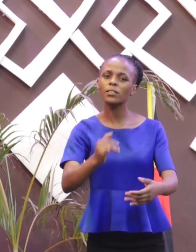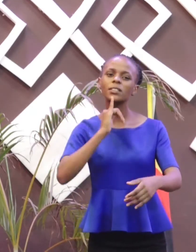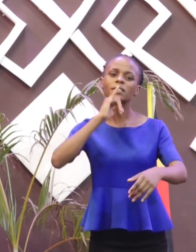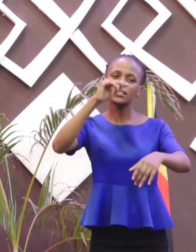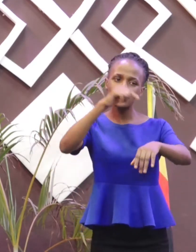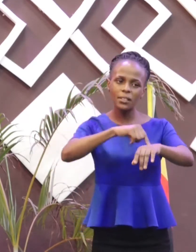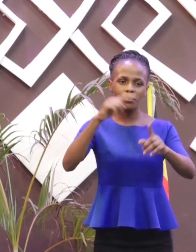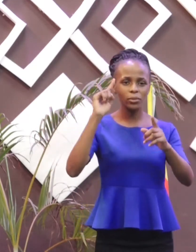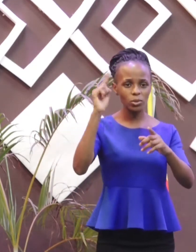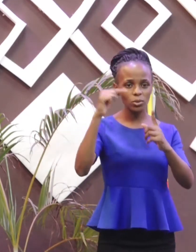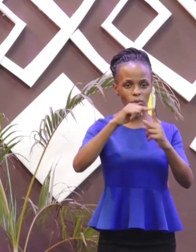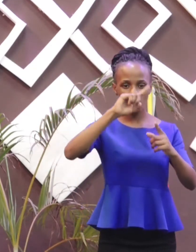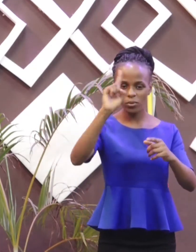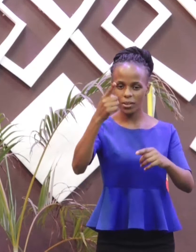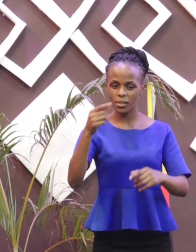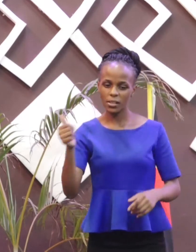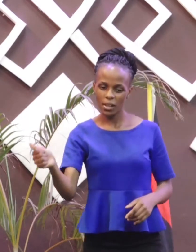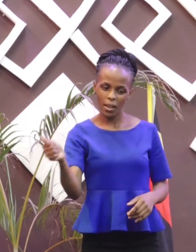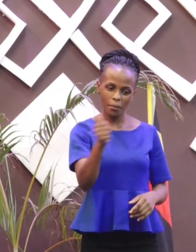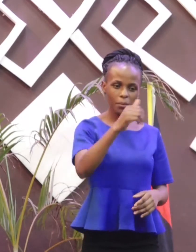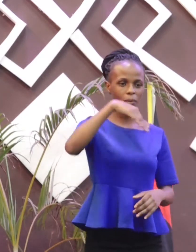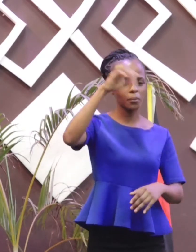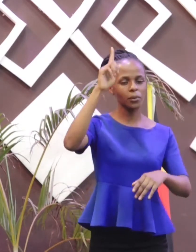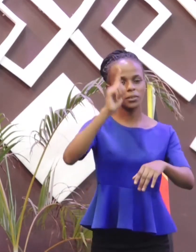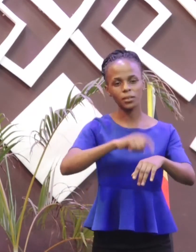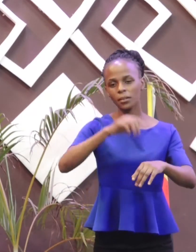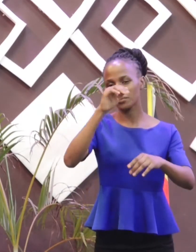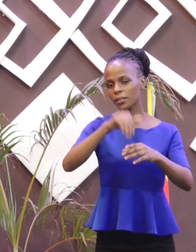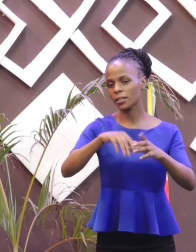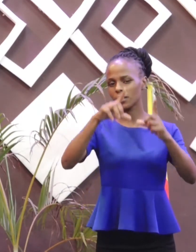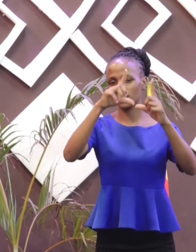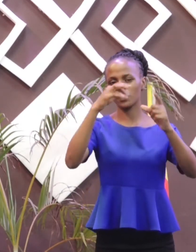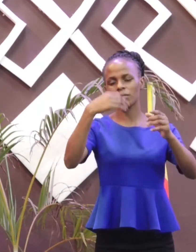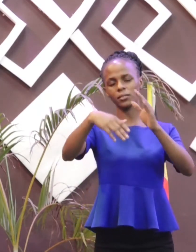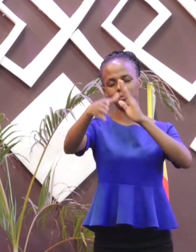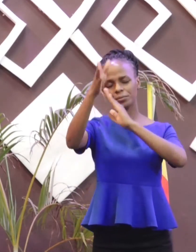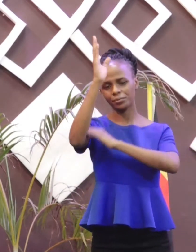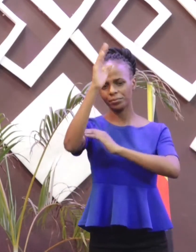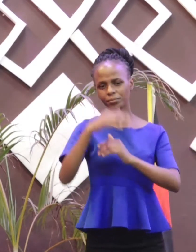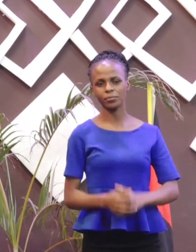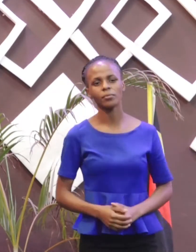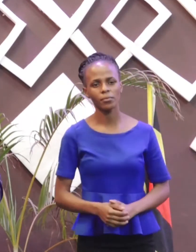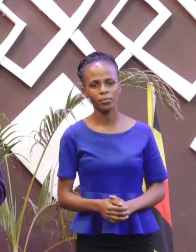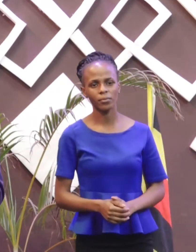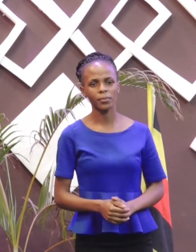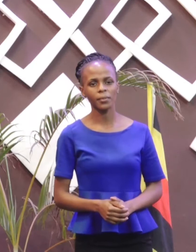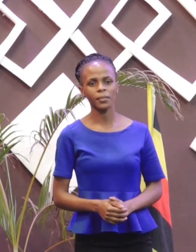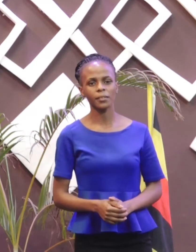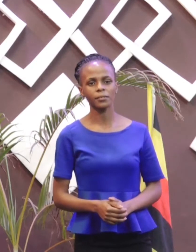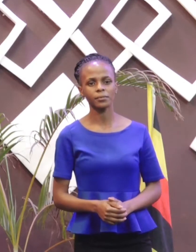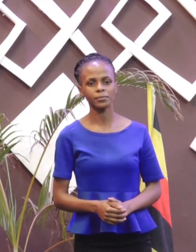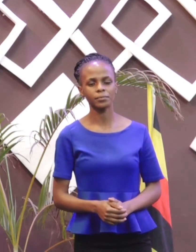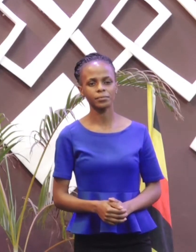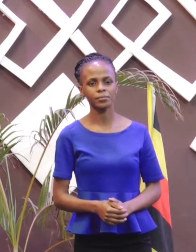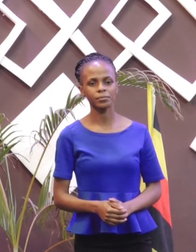first invest in the word of God. Ngatona buza, lwachi tebakuwamu, lwachi tebakuwamu kazindo, lwachi tebakuwamu